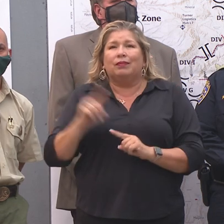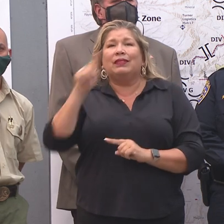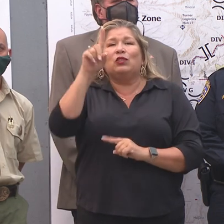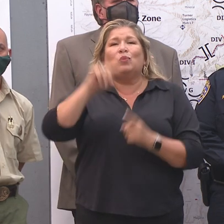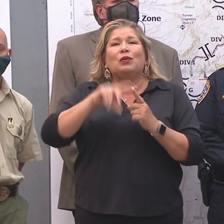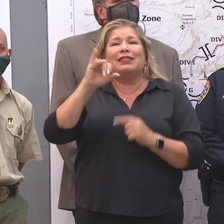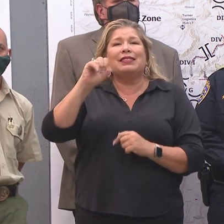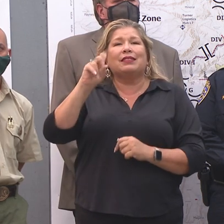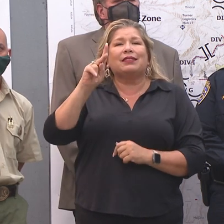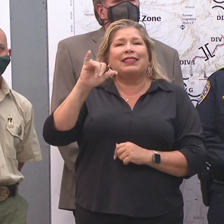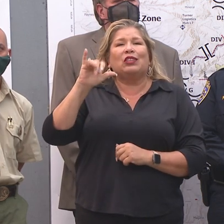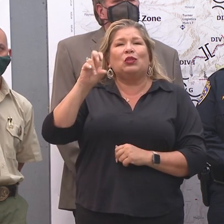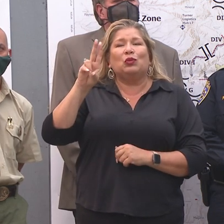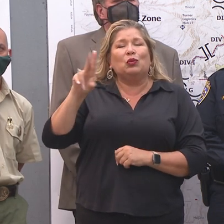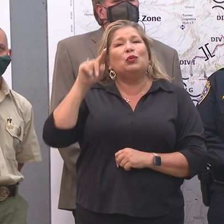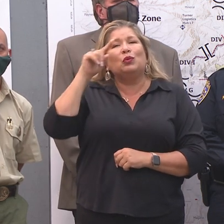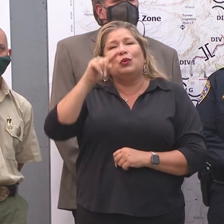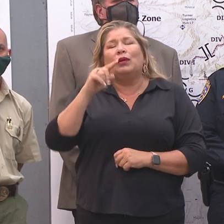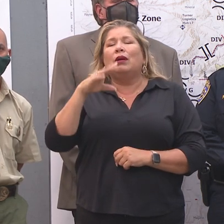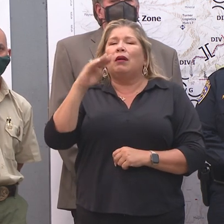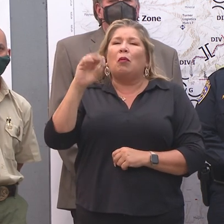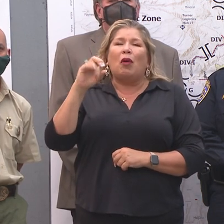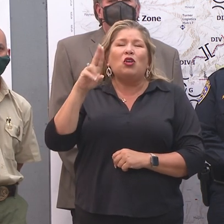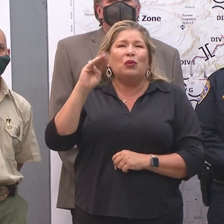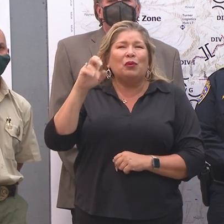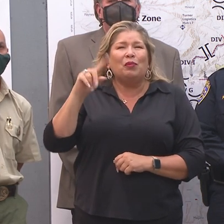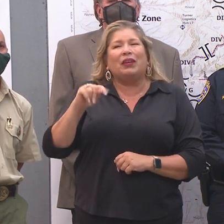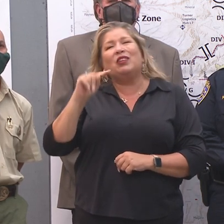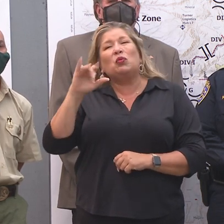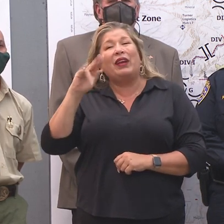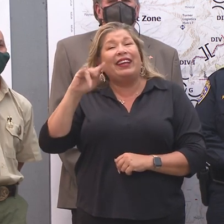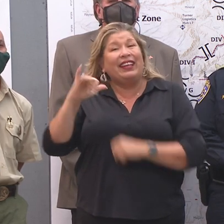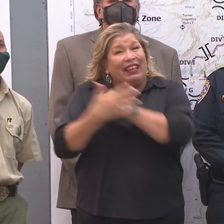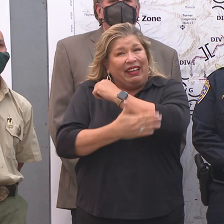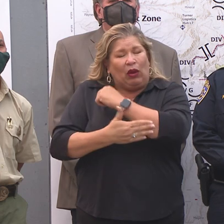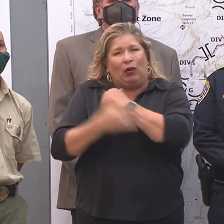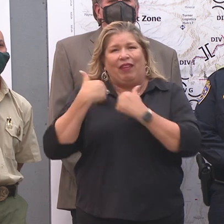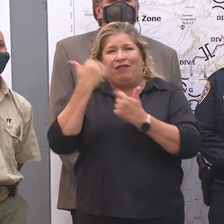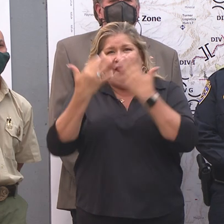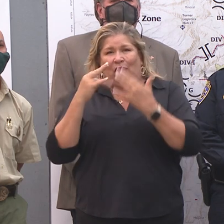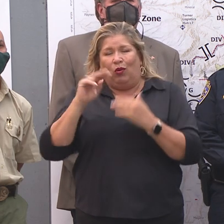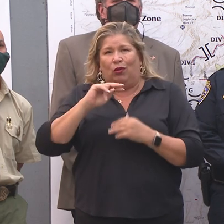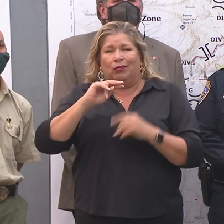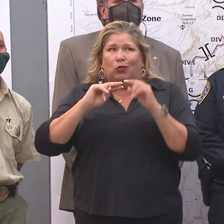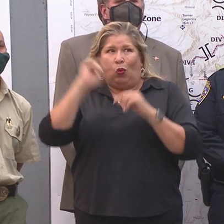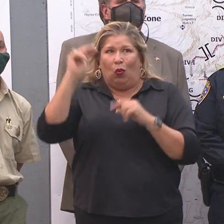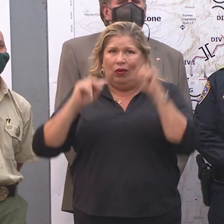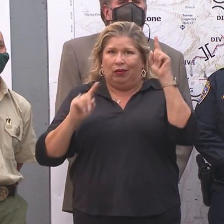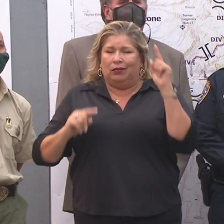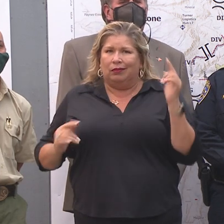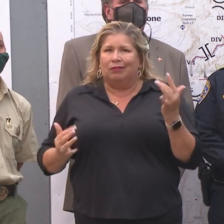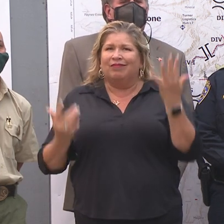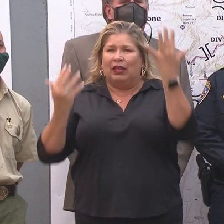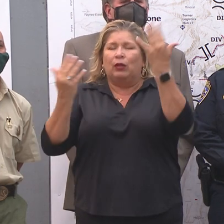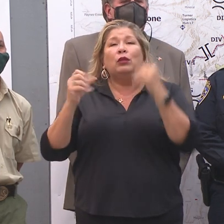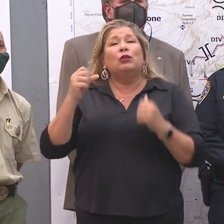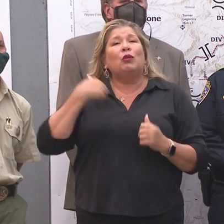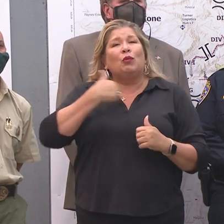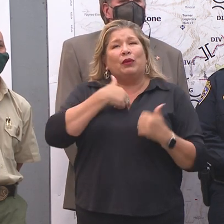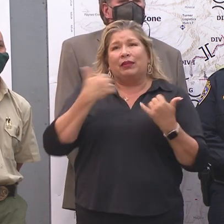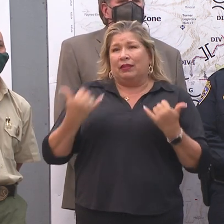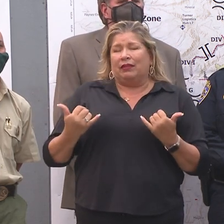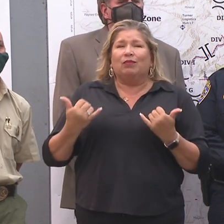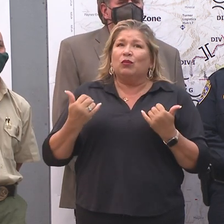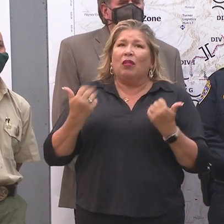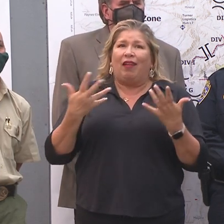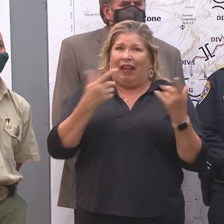County and Trinity Counties, the Monument McFarland Fire in the north. So a lot is happening with regards,